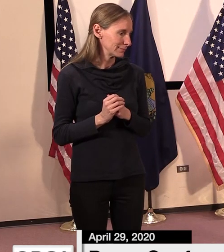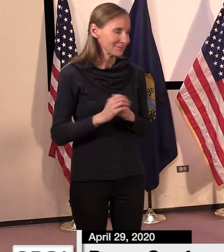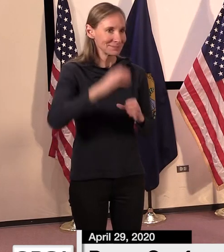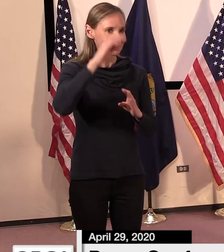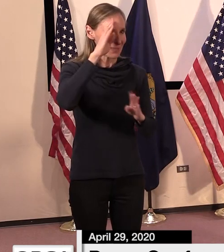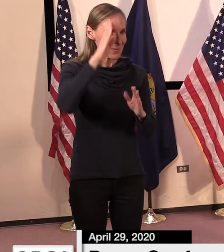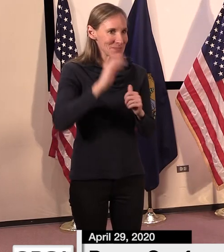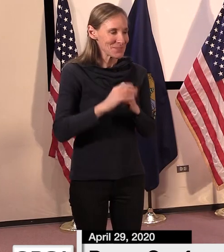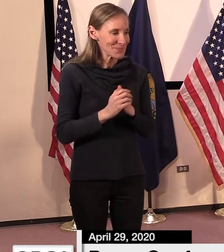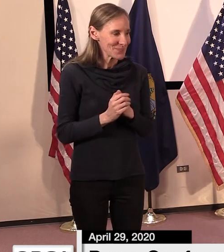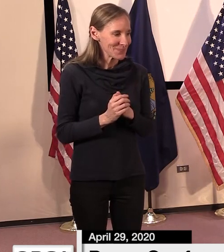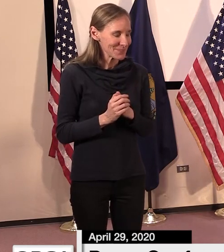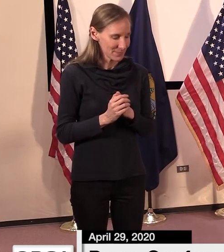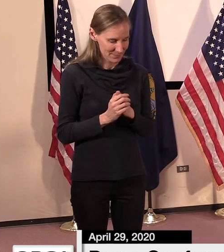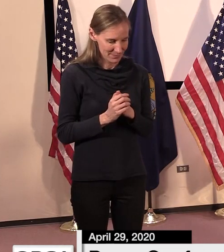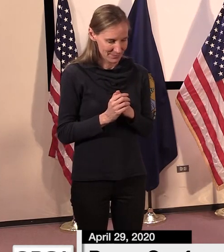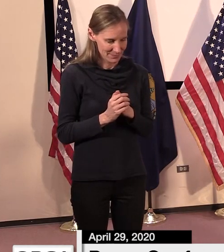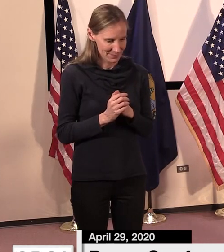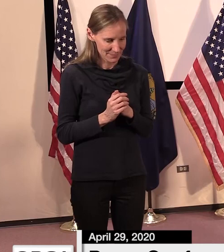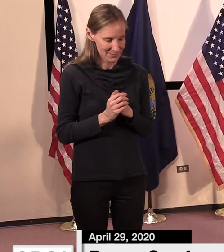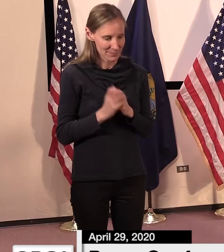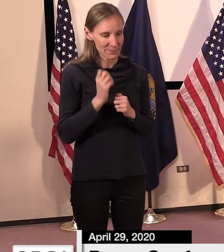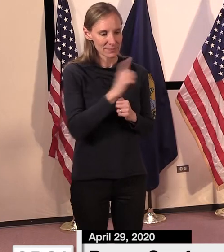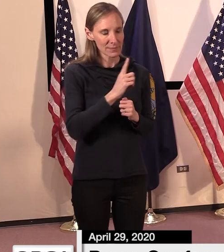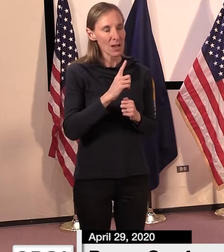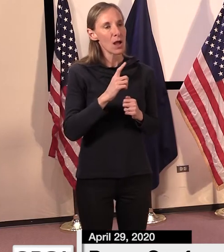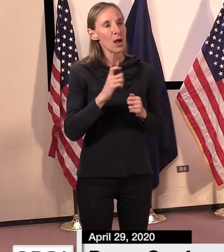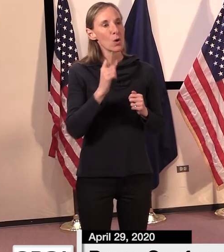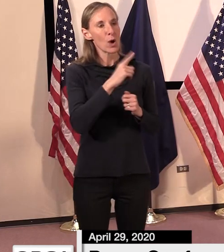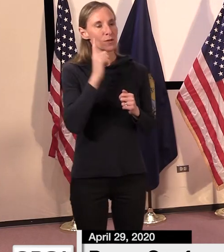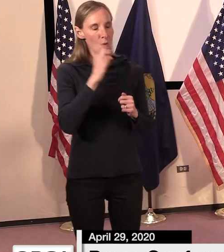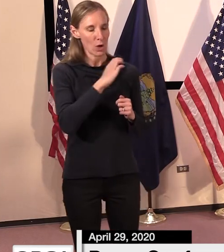Hello, I believe this is a question for Commissioner Harrington.